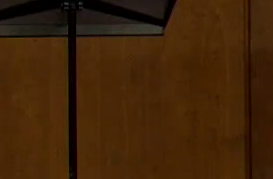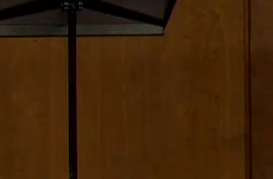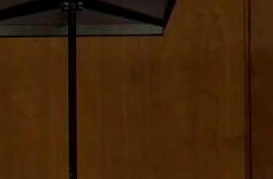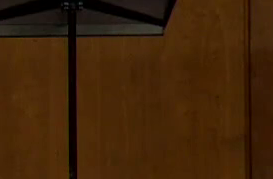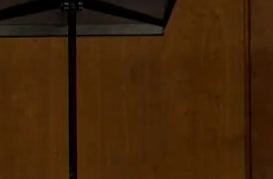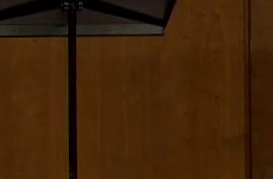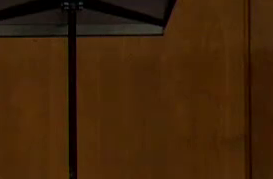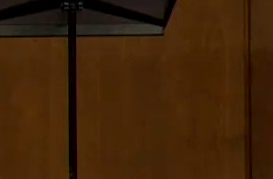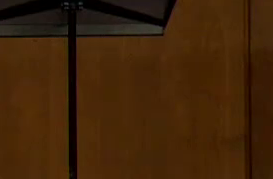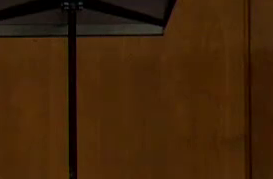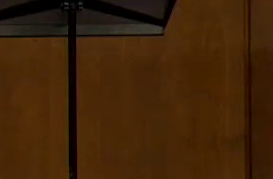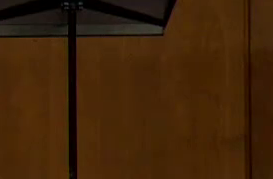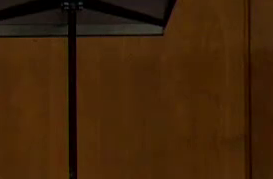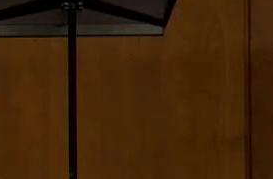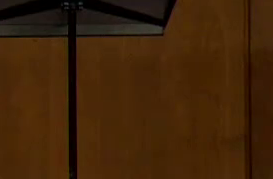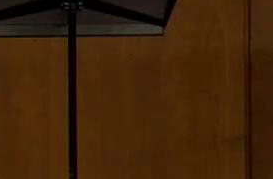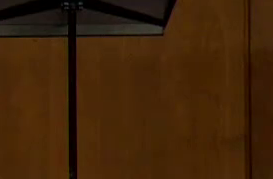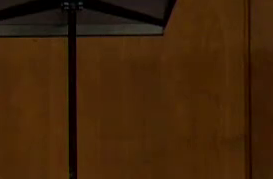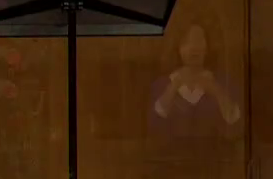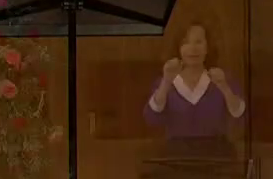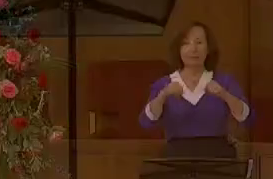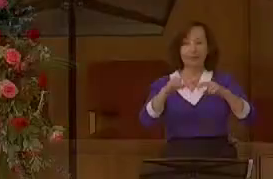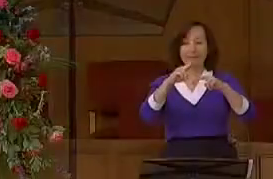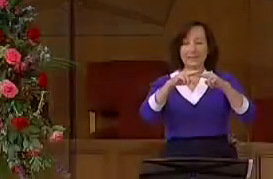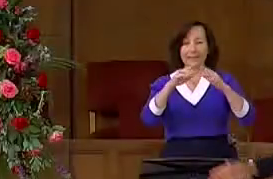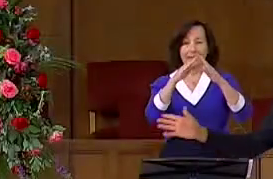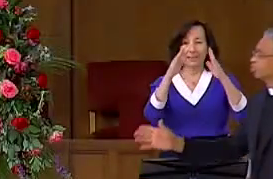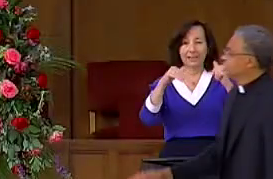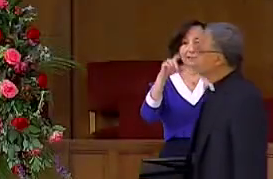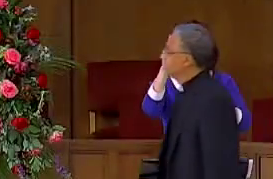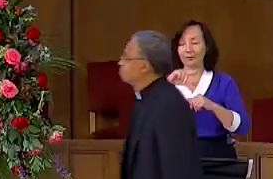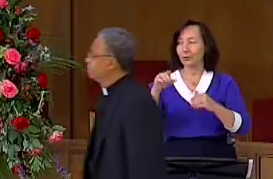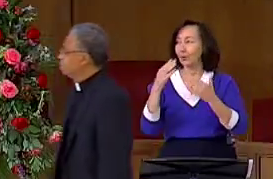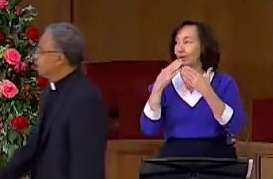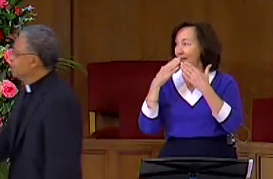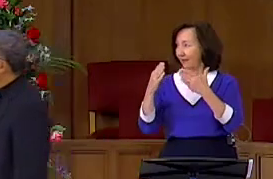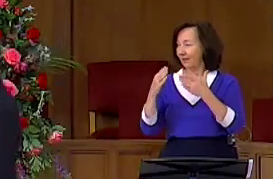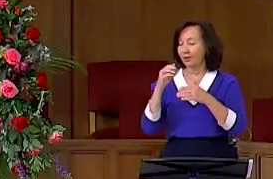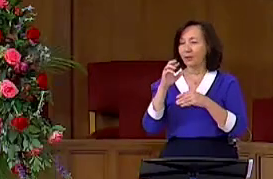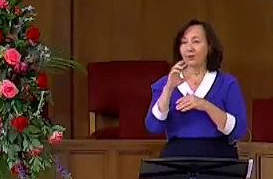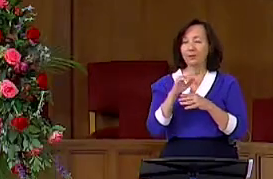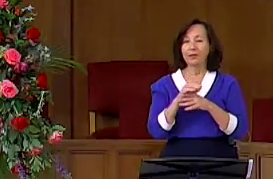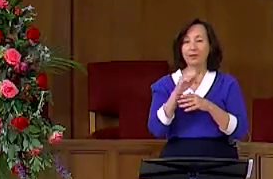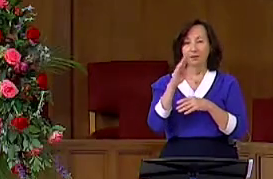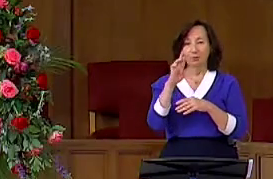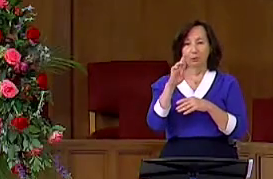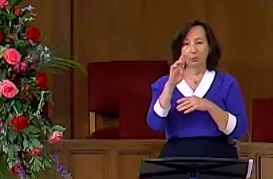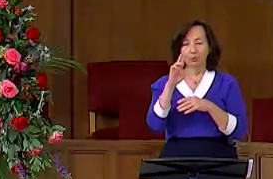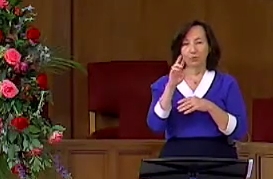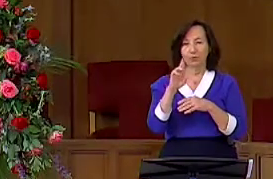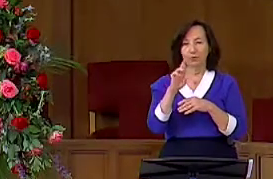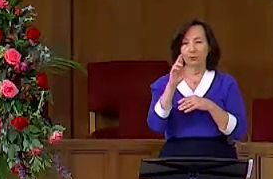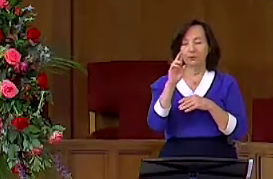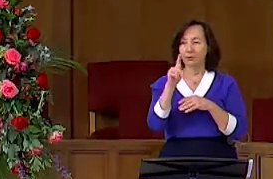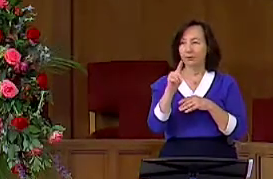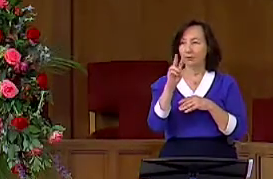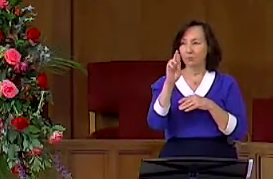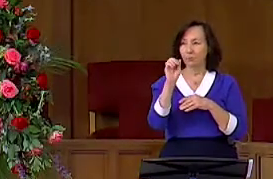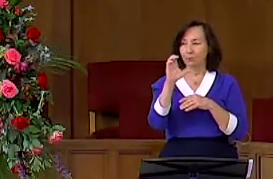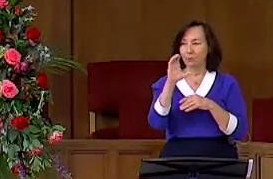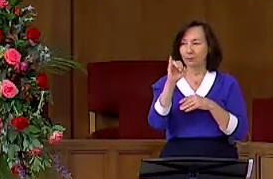obey. Amen. You may be seated in the house of the Lord. Thank you, Tracy. I appreciate it. And Bob and Marva, all of you that are